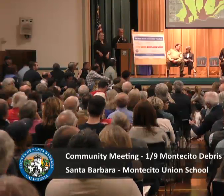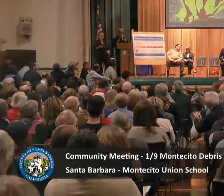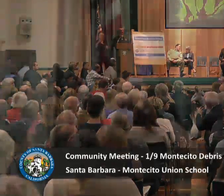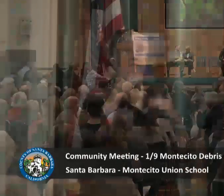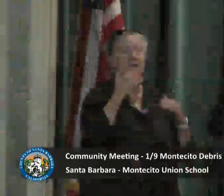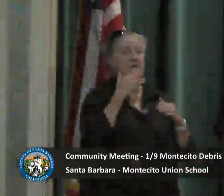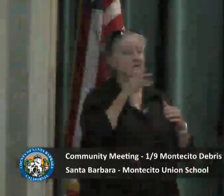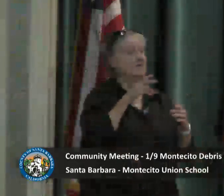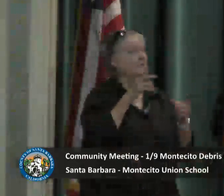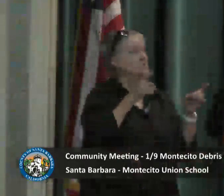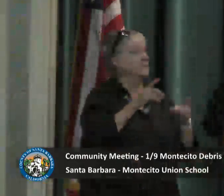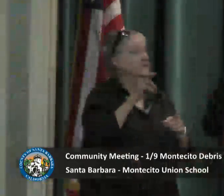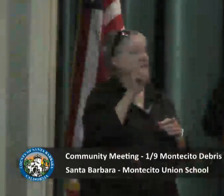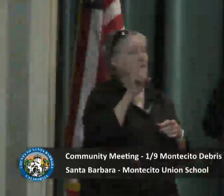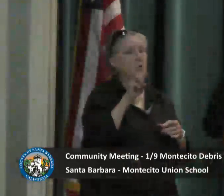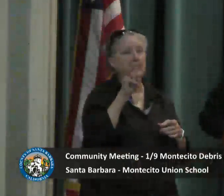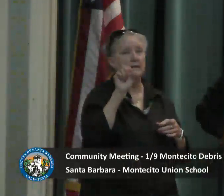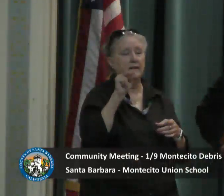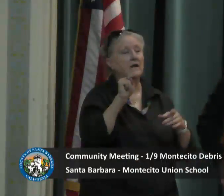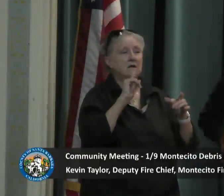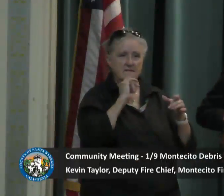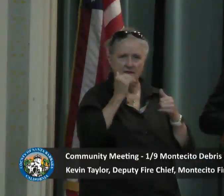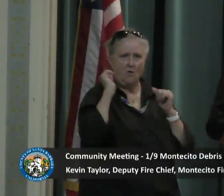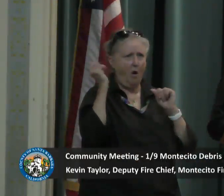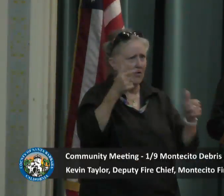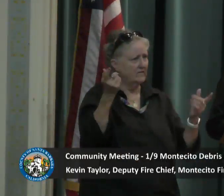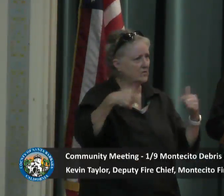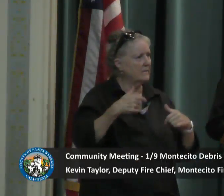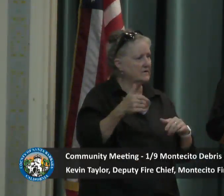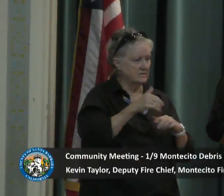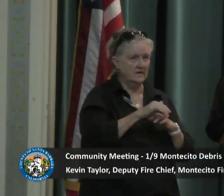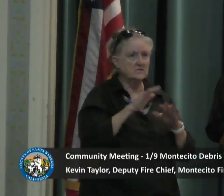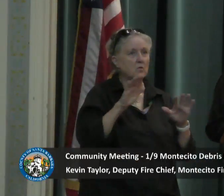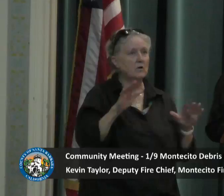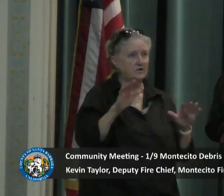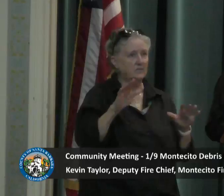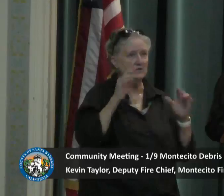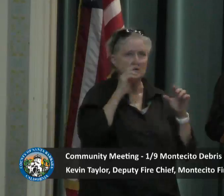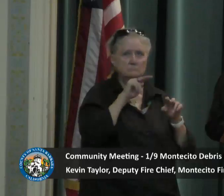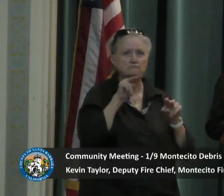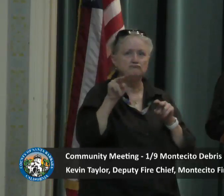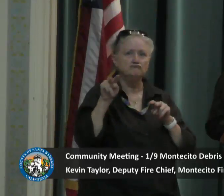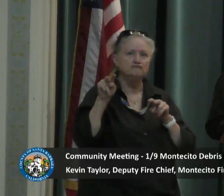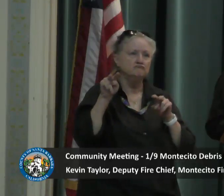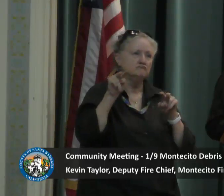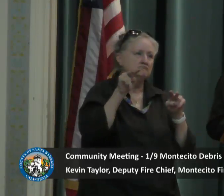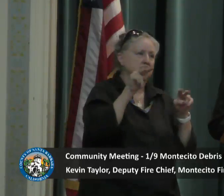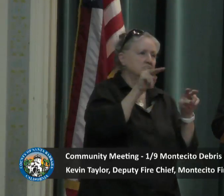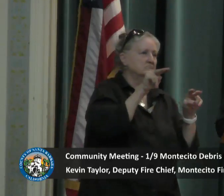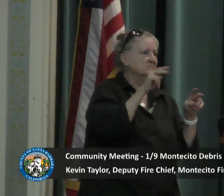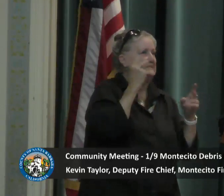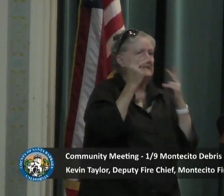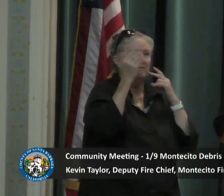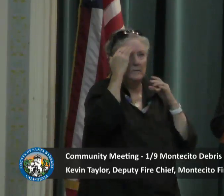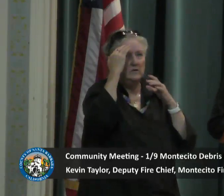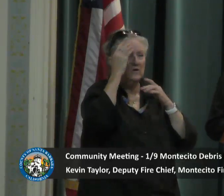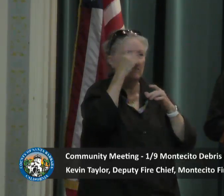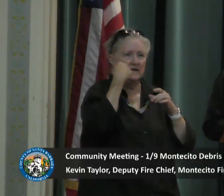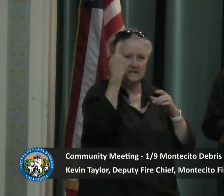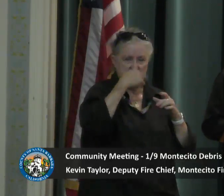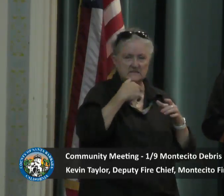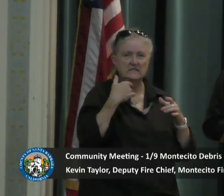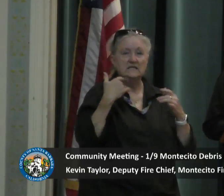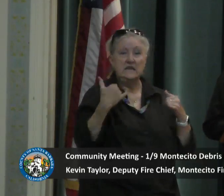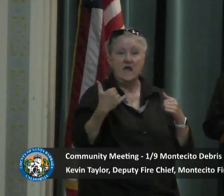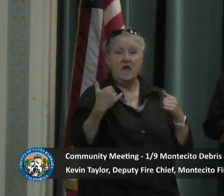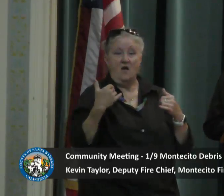Thank you, Director Lewin, and thank all of you for being here tonight. It's wonderful to look out and see so many familiar faces. Now that you've